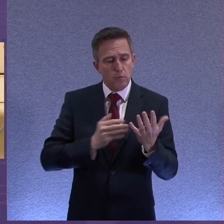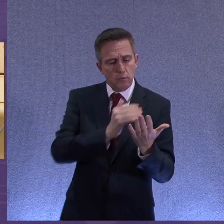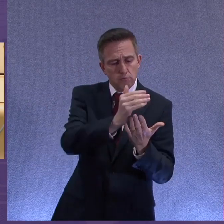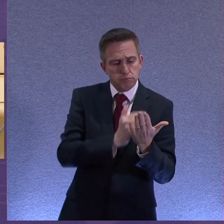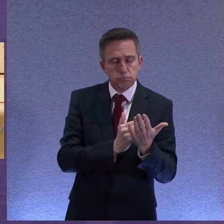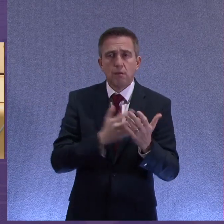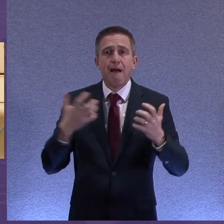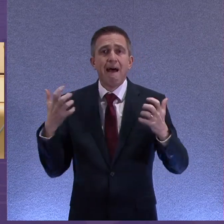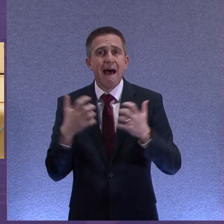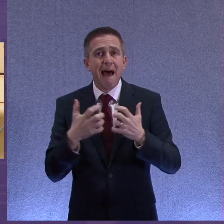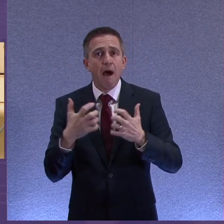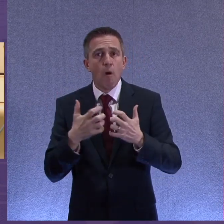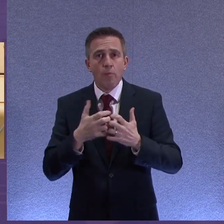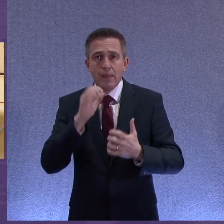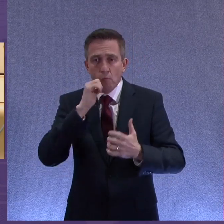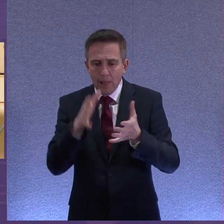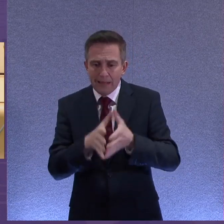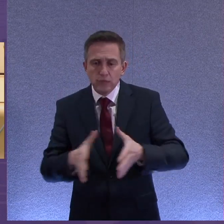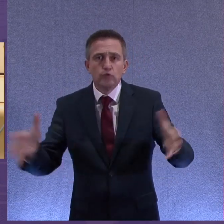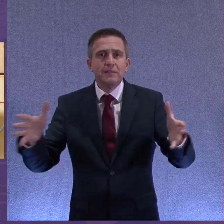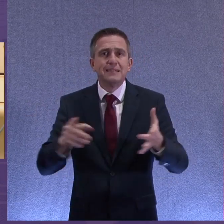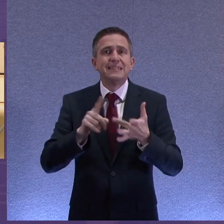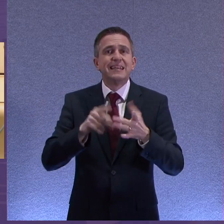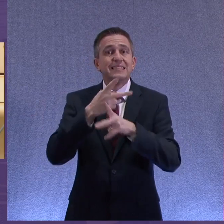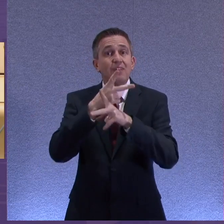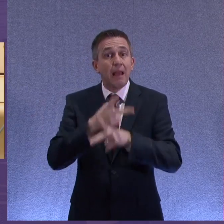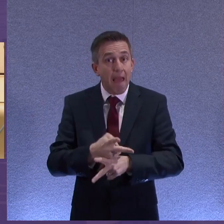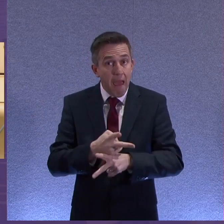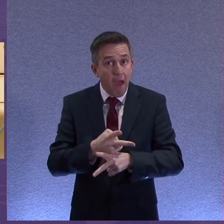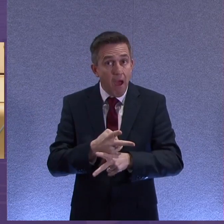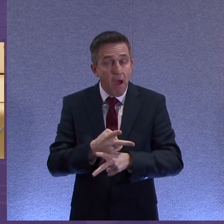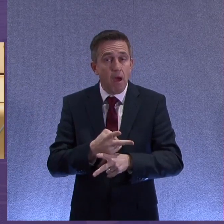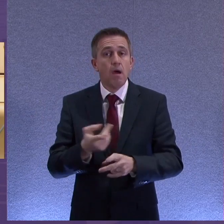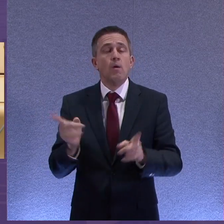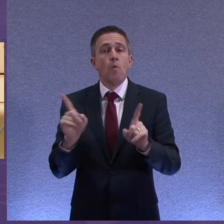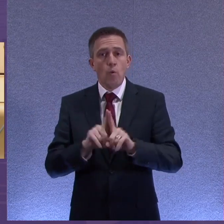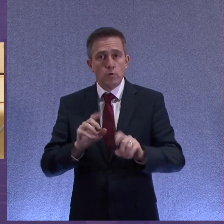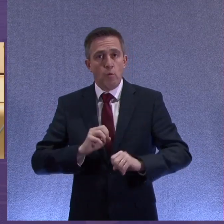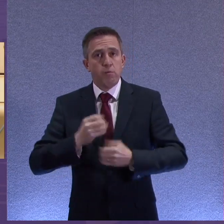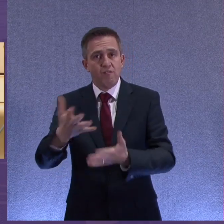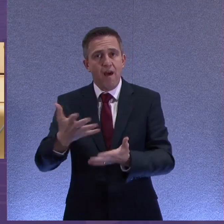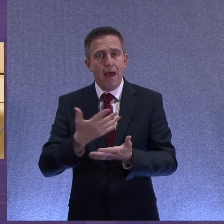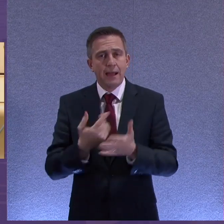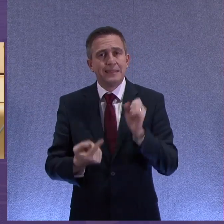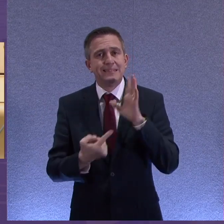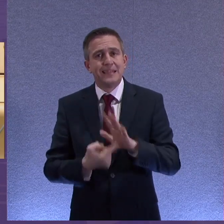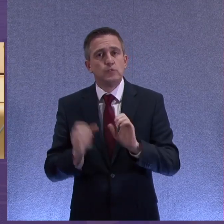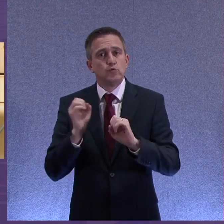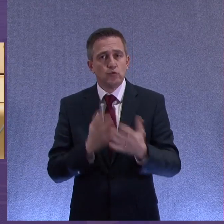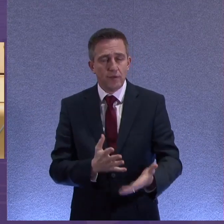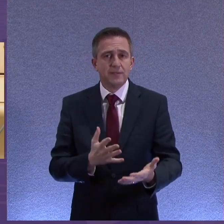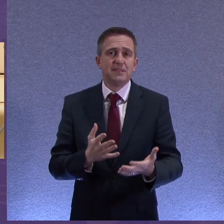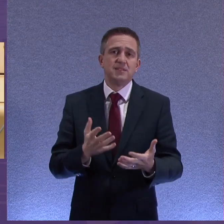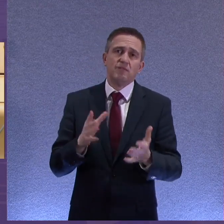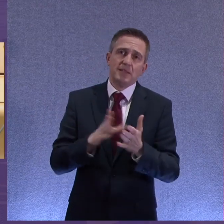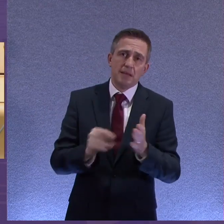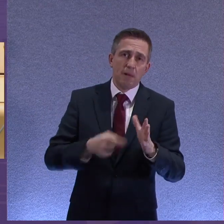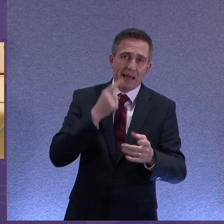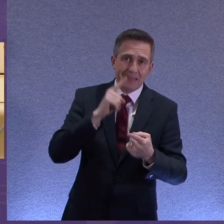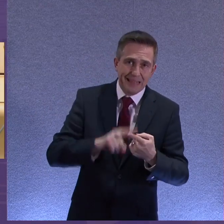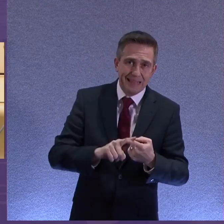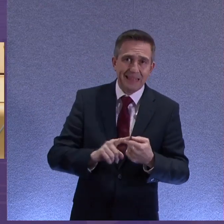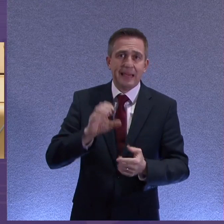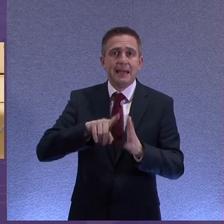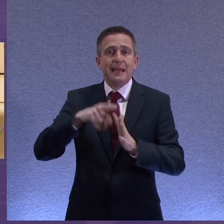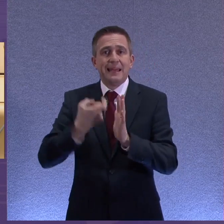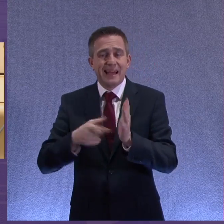will maximise intensive care capacity while seeking to maintain essential services such as emergency, cancer and